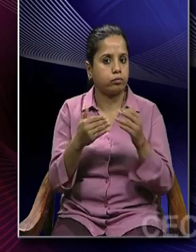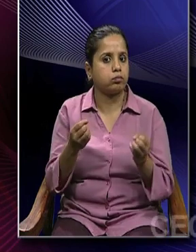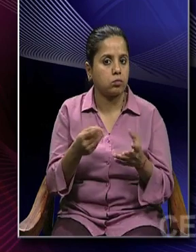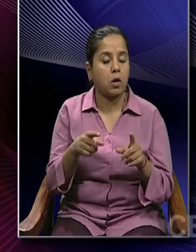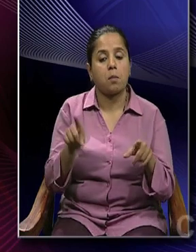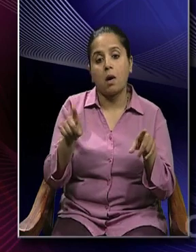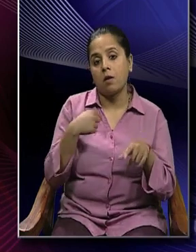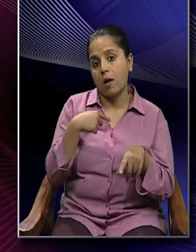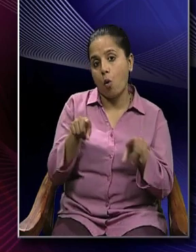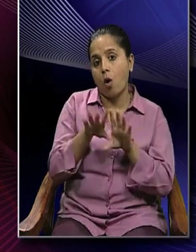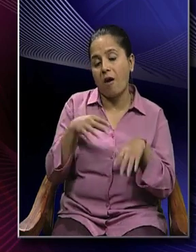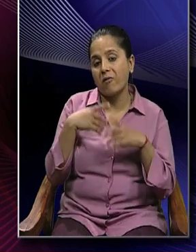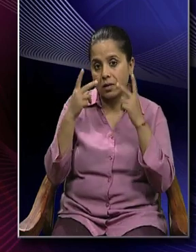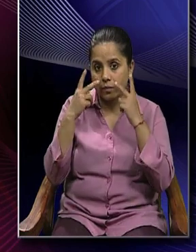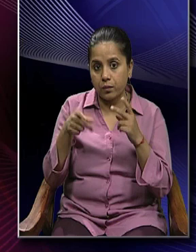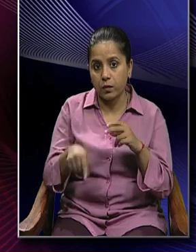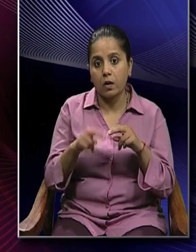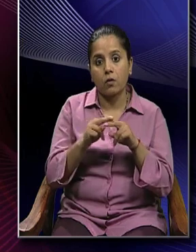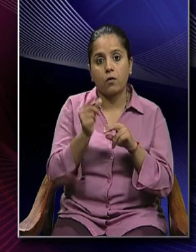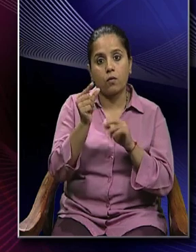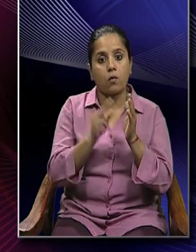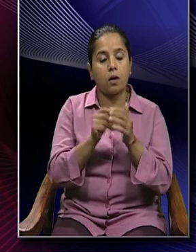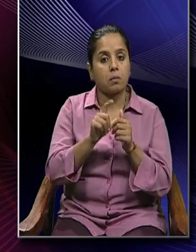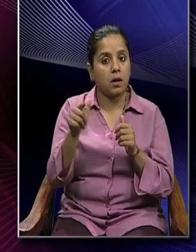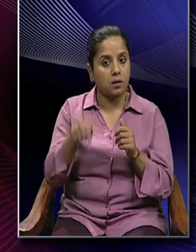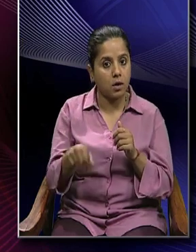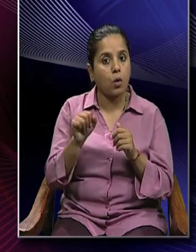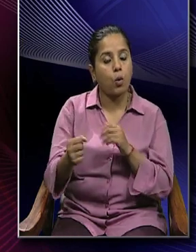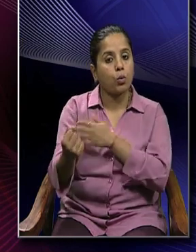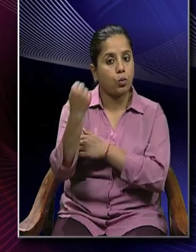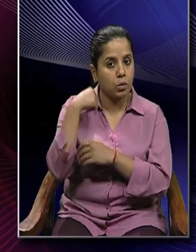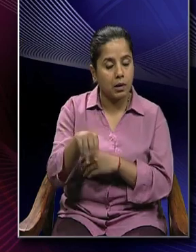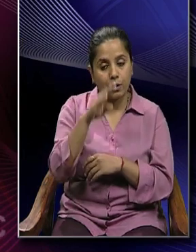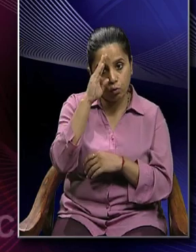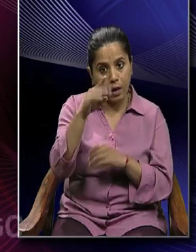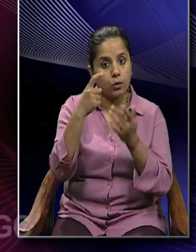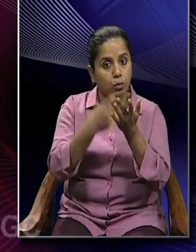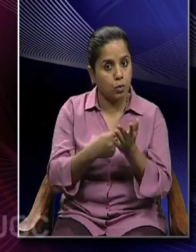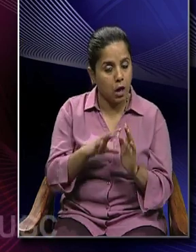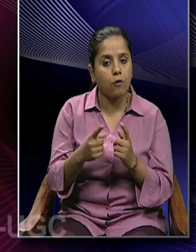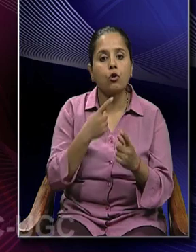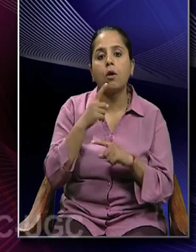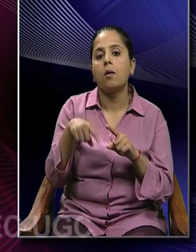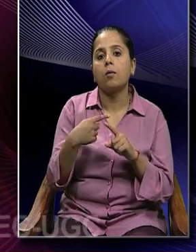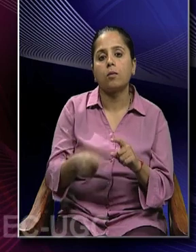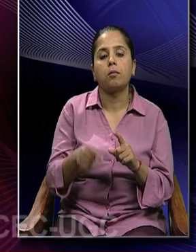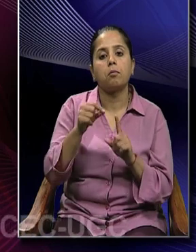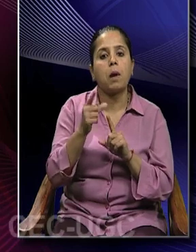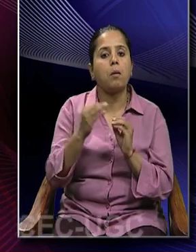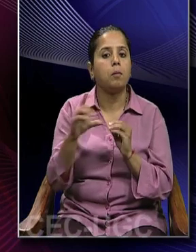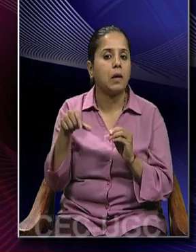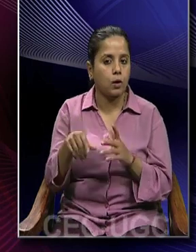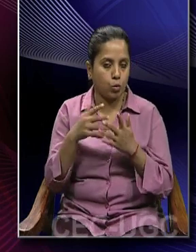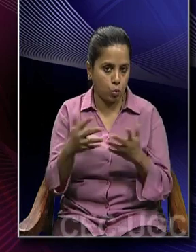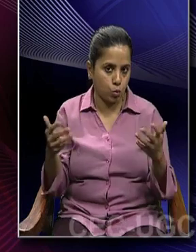we also see that fundamental rights are individual in nature and directive principles are talking about the public good.